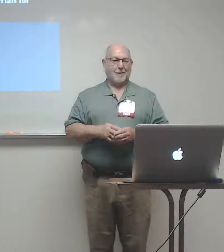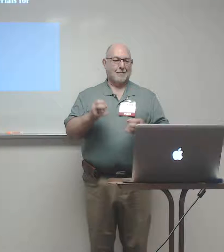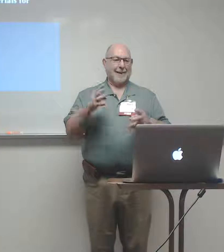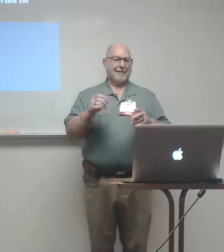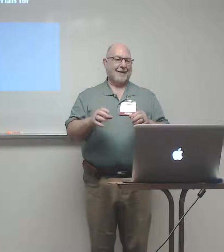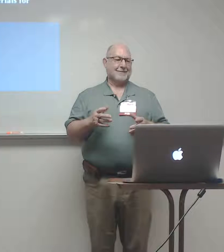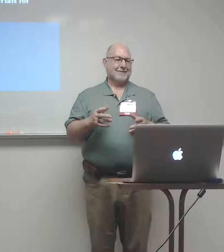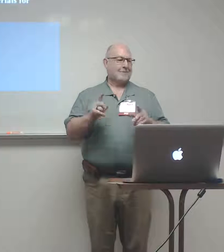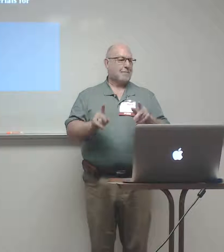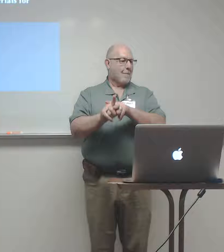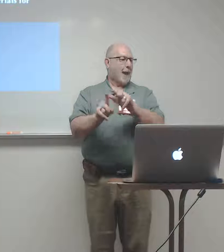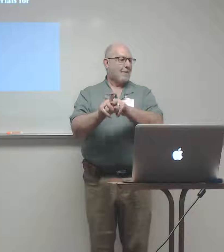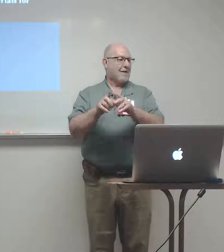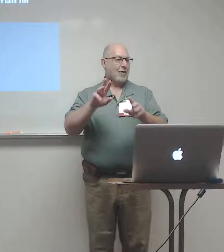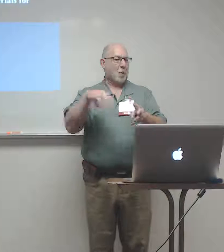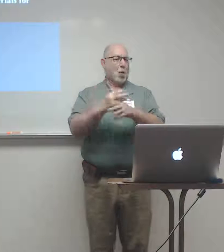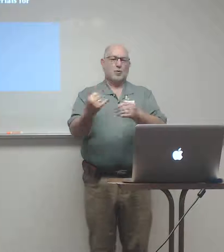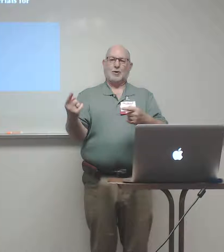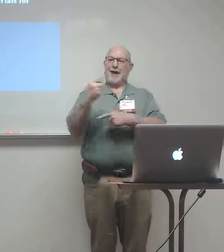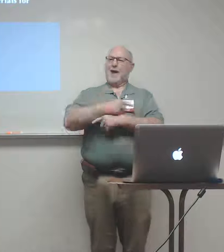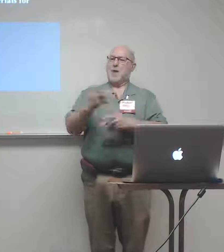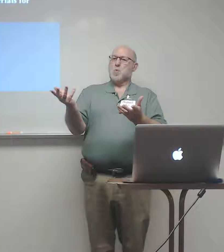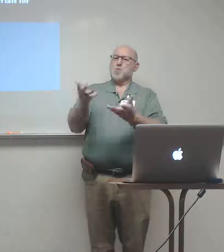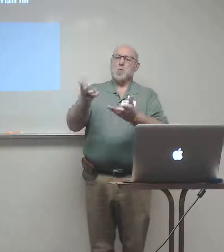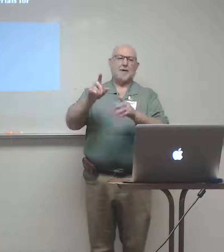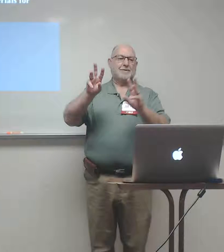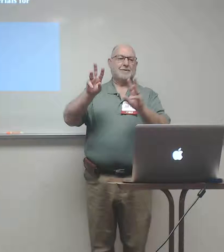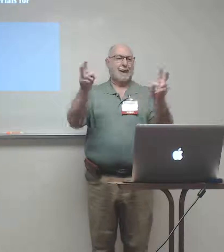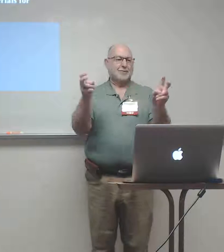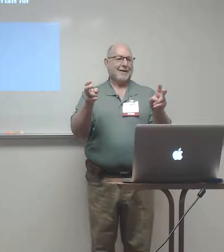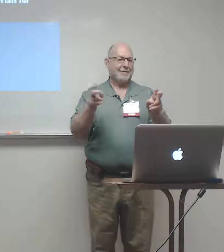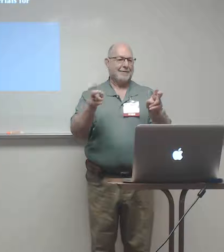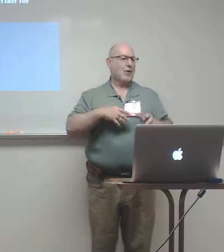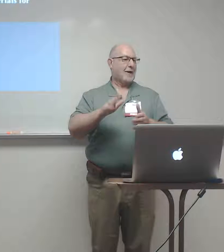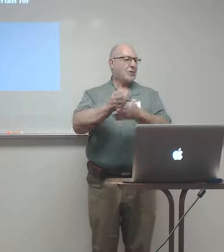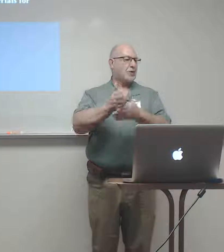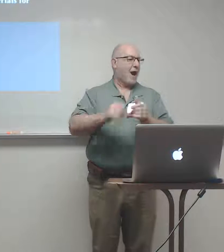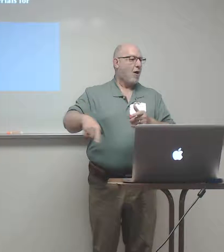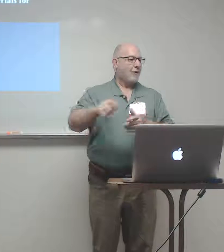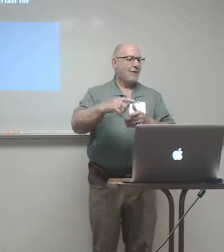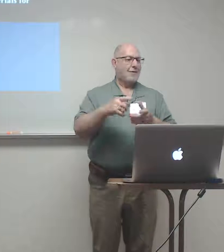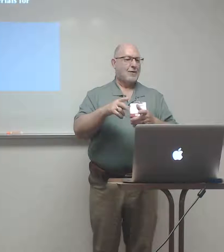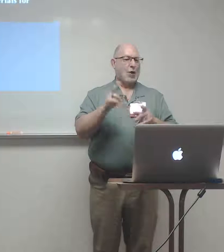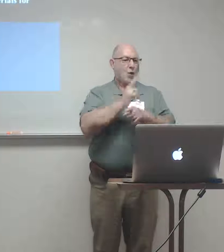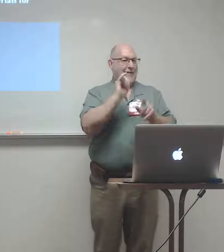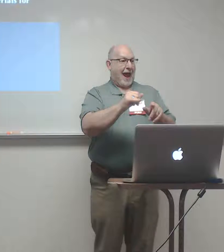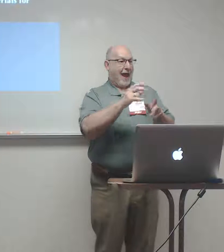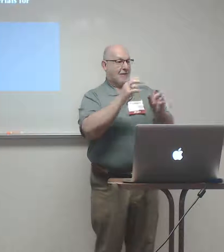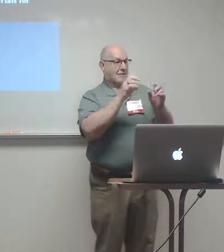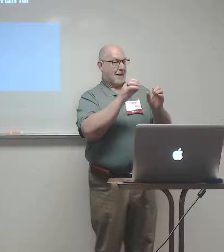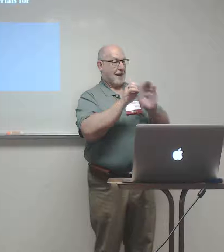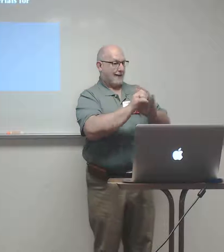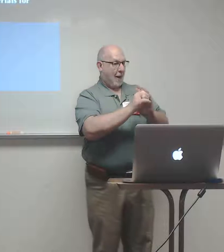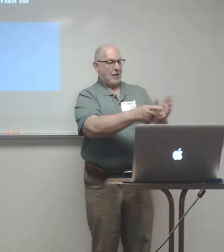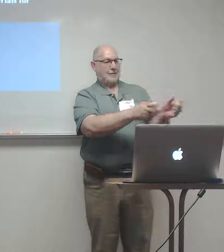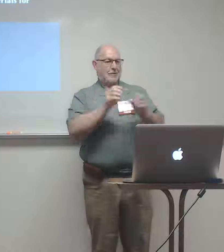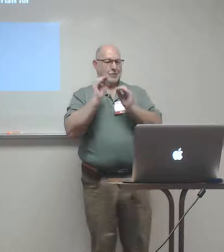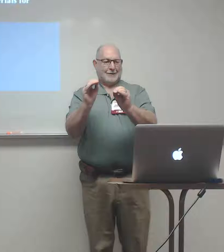many things that pop up in the world. One subject, so you can share, use that example to